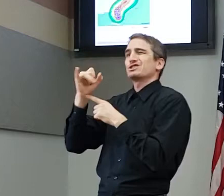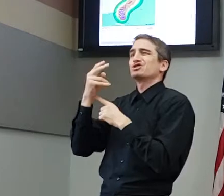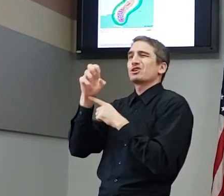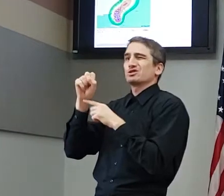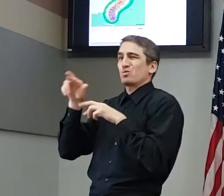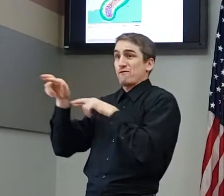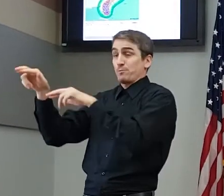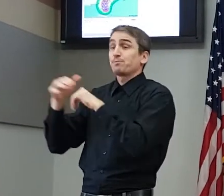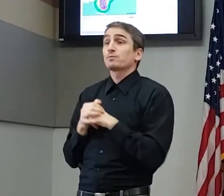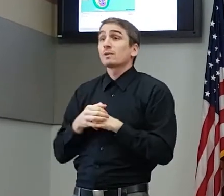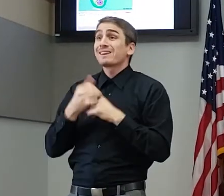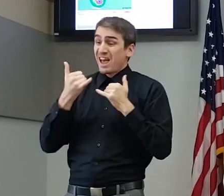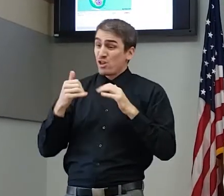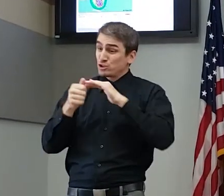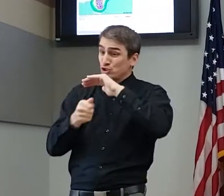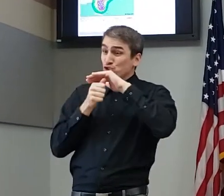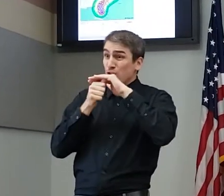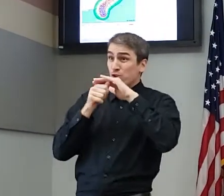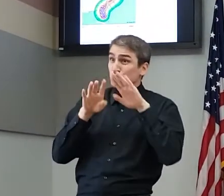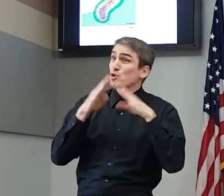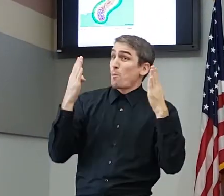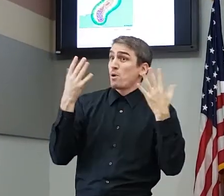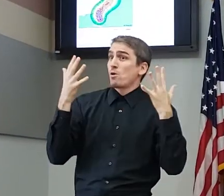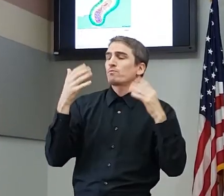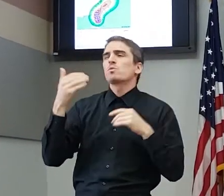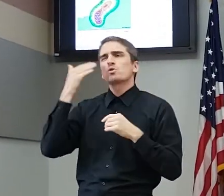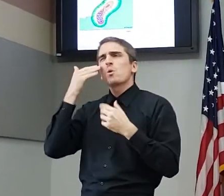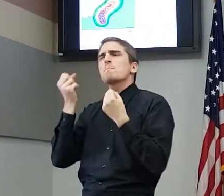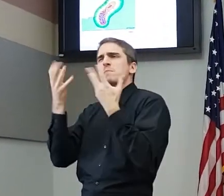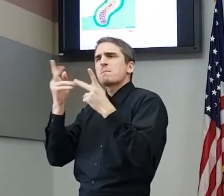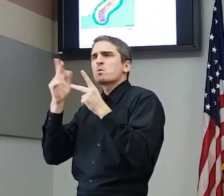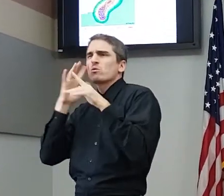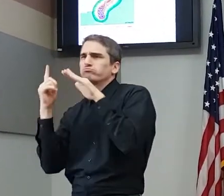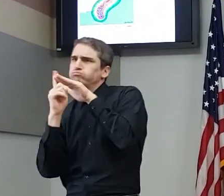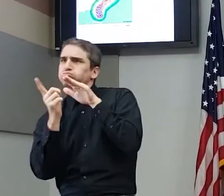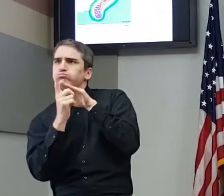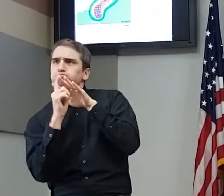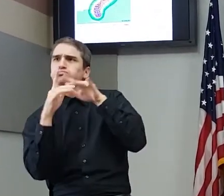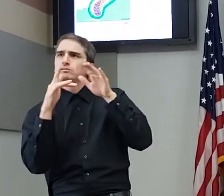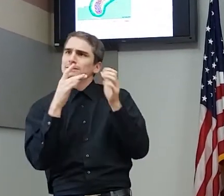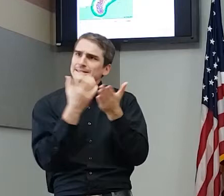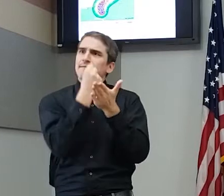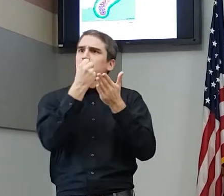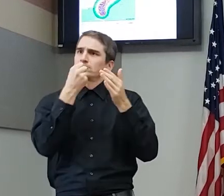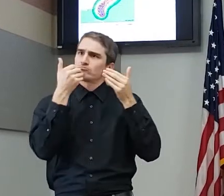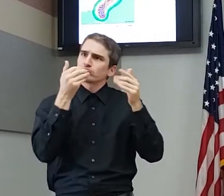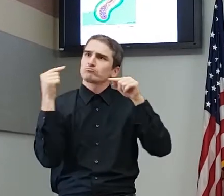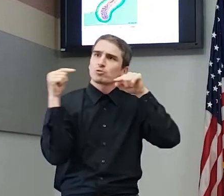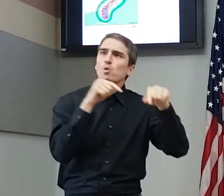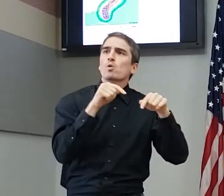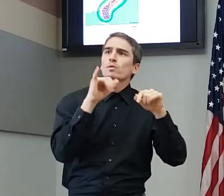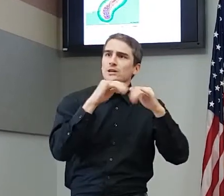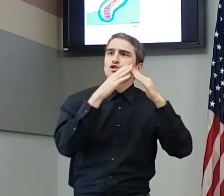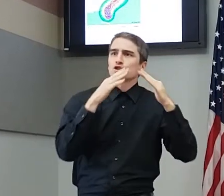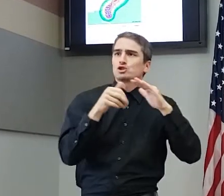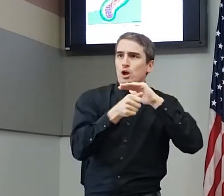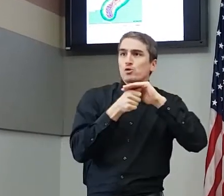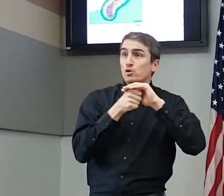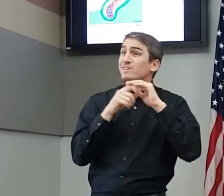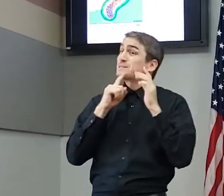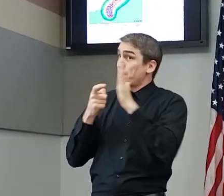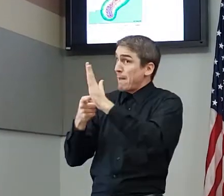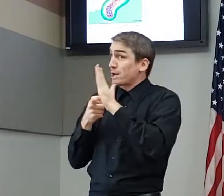With the shelters being open now, we know many folks are going to evacuate and take advantage of those shelters. Again, it is a mandatory evacuation.